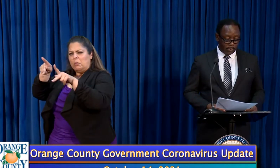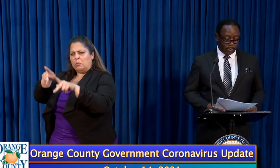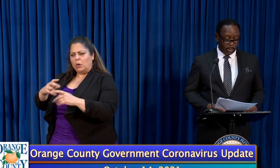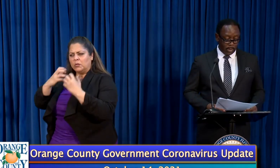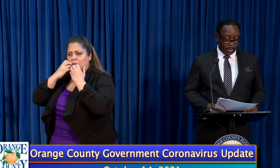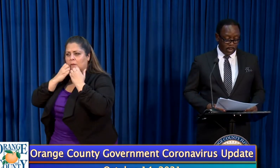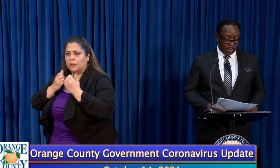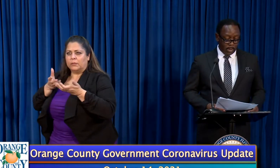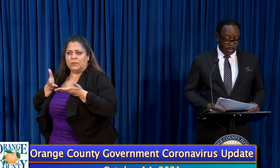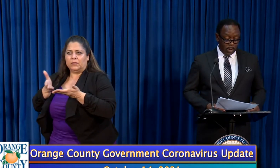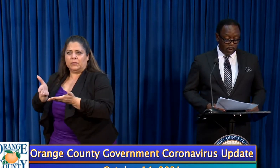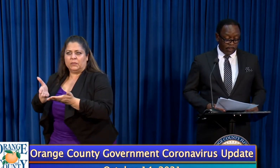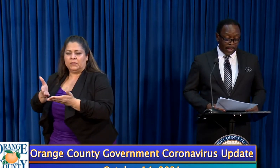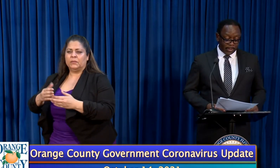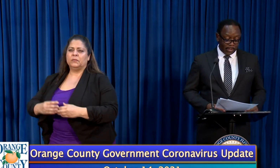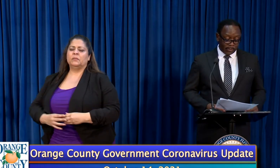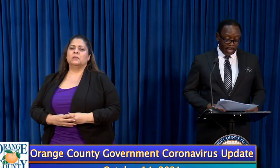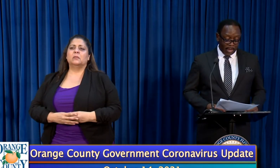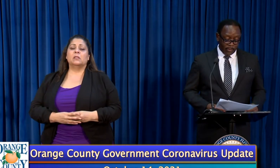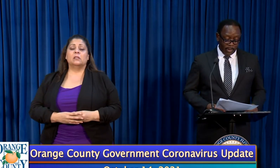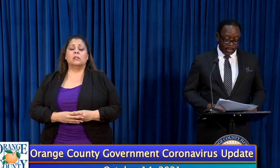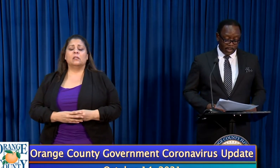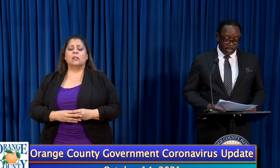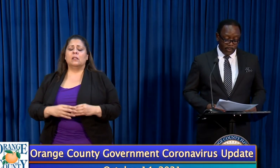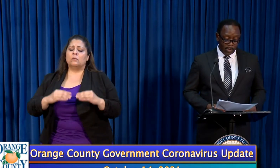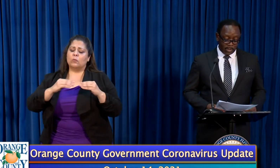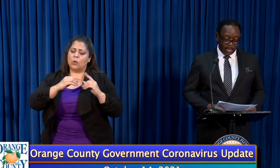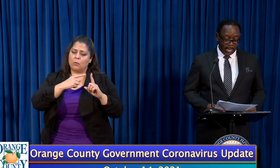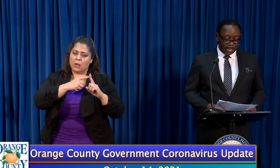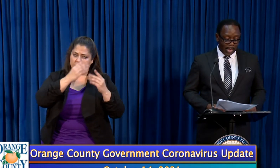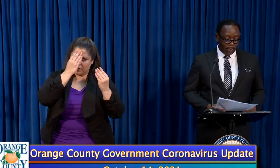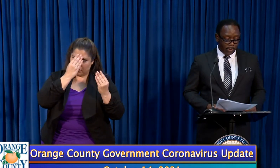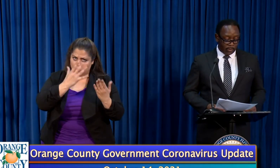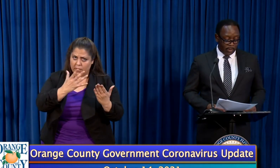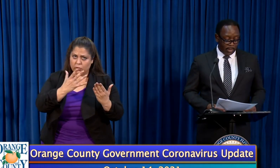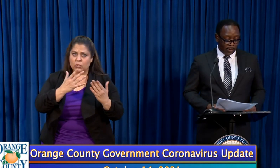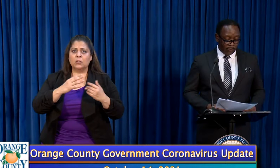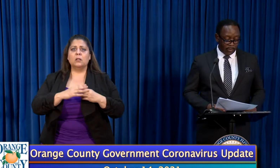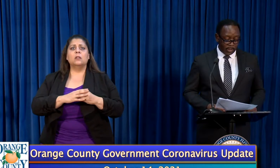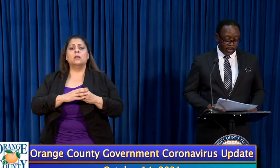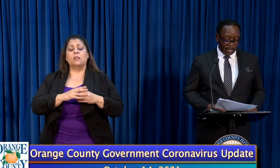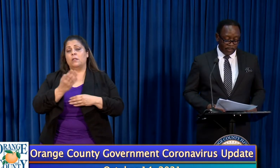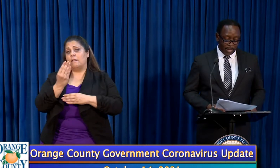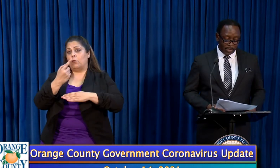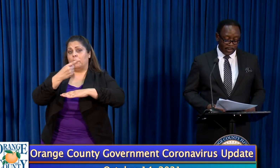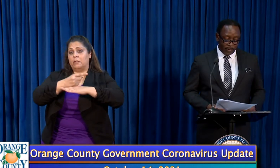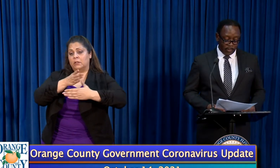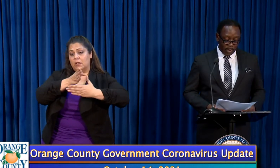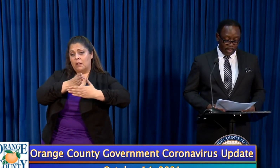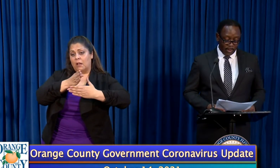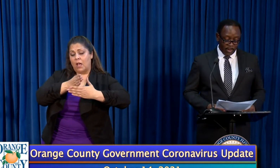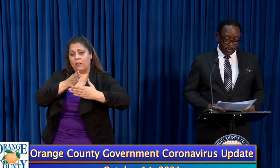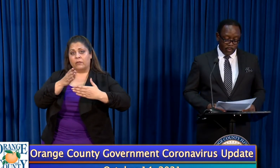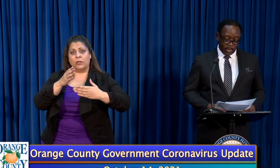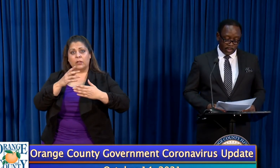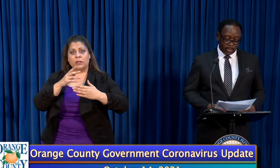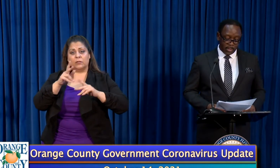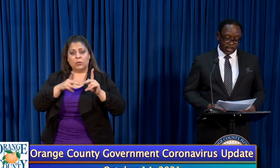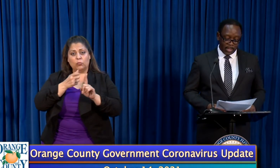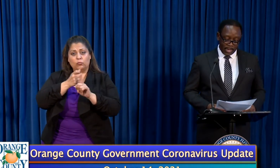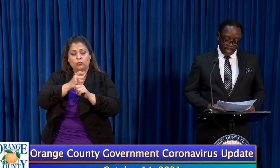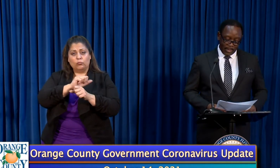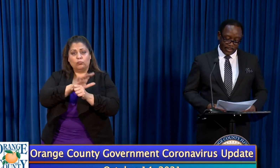one. On the positive side, we are continuing to see a downward trend in the 14-day positivity rate,